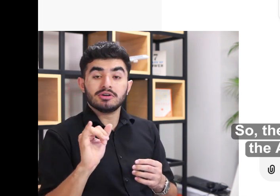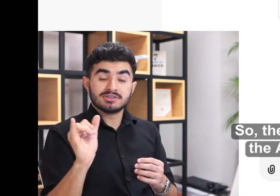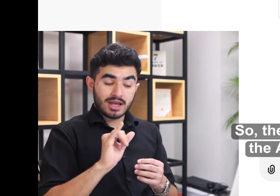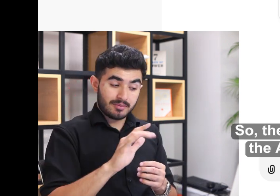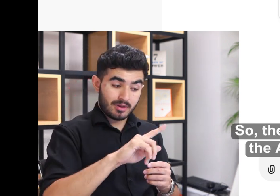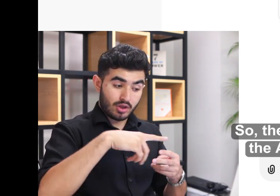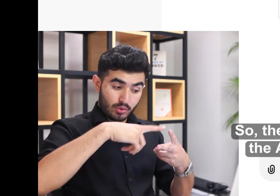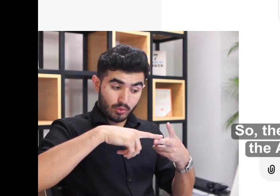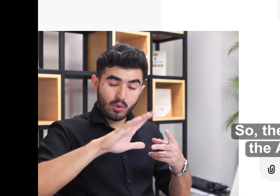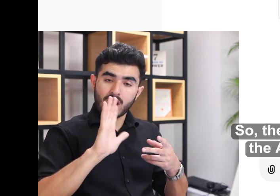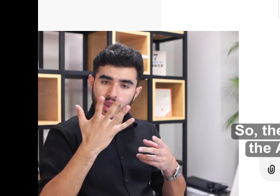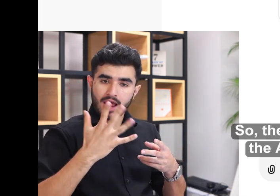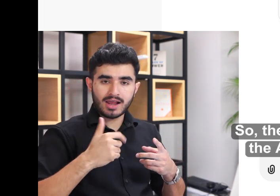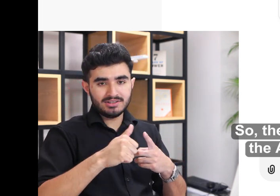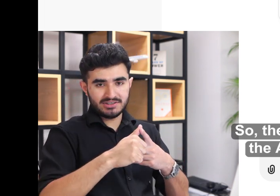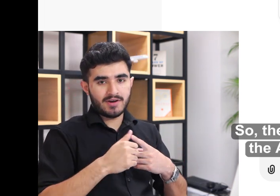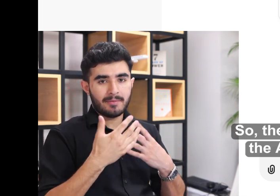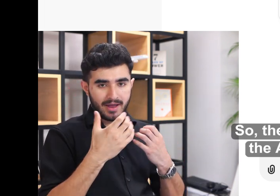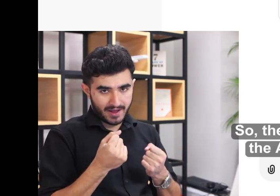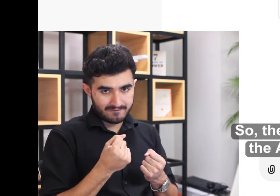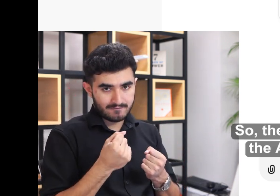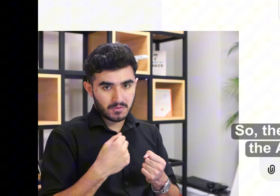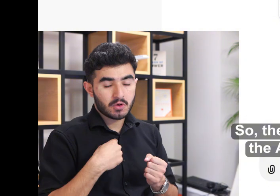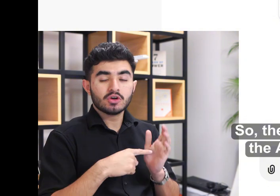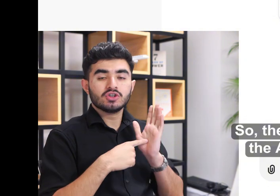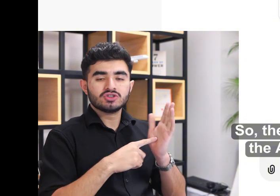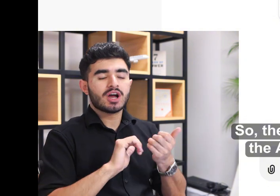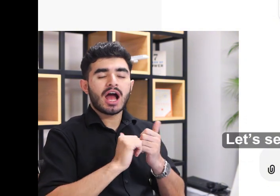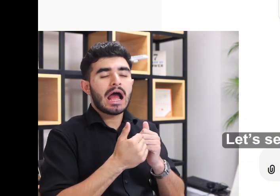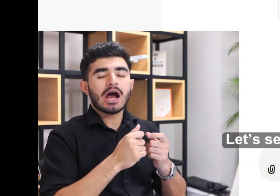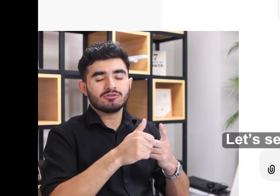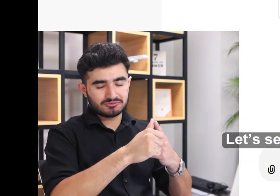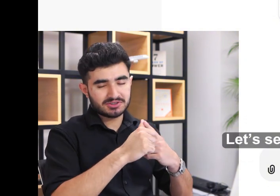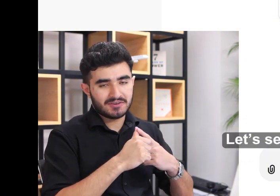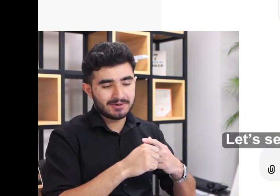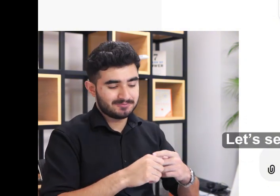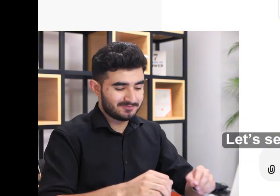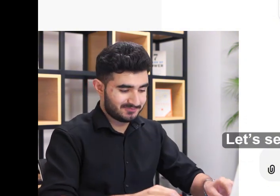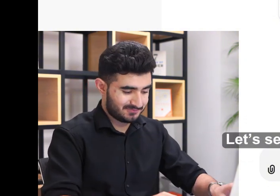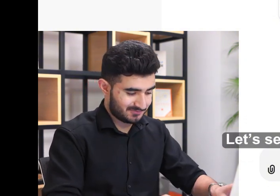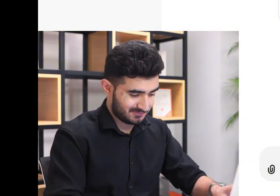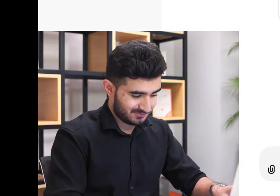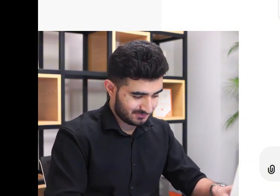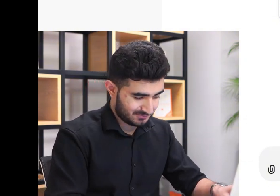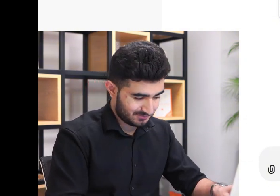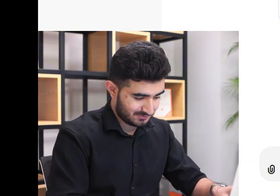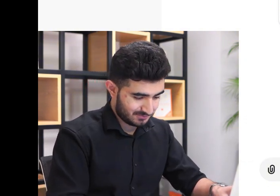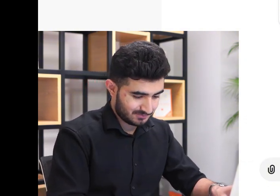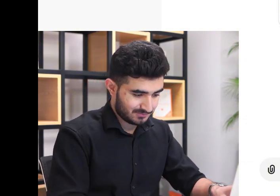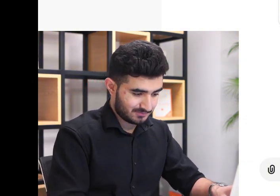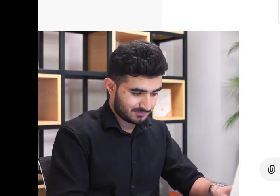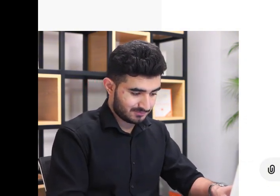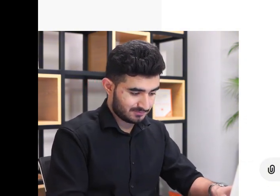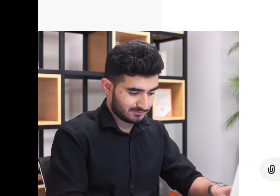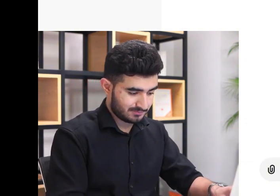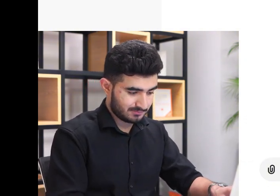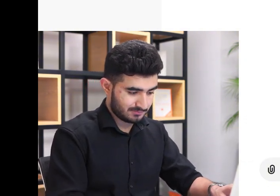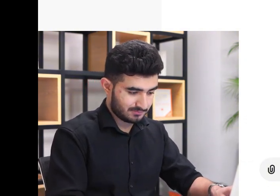So the way you ask the question guides the AI on what kind of answer to give. Let's see how it responds to each question.